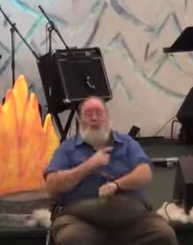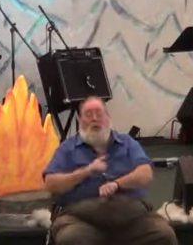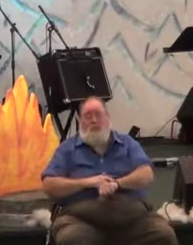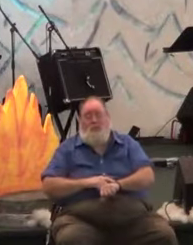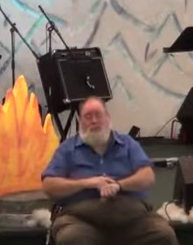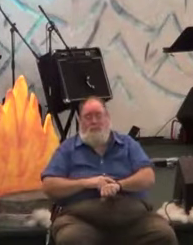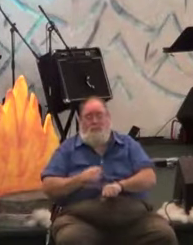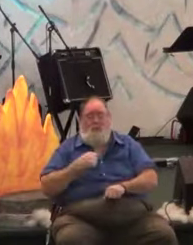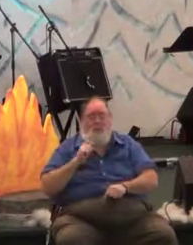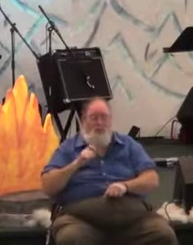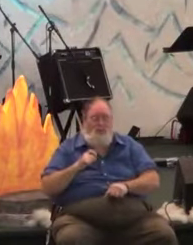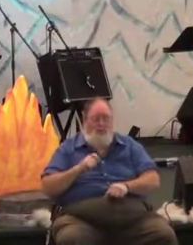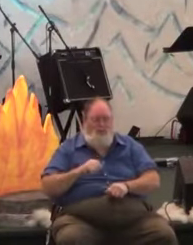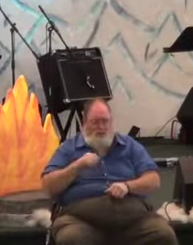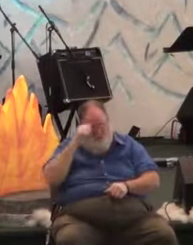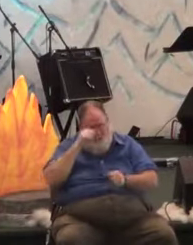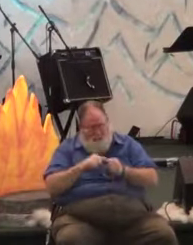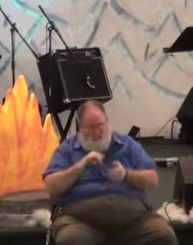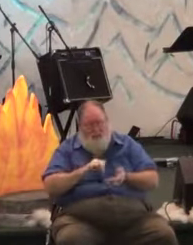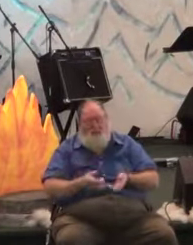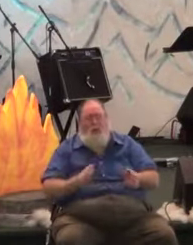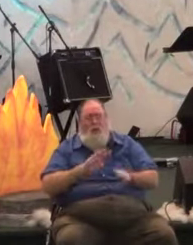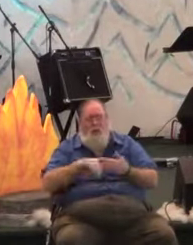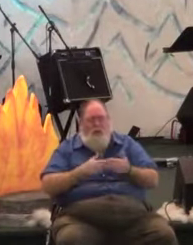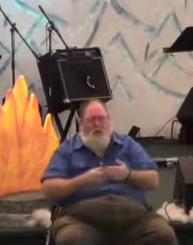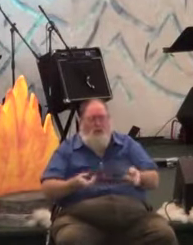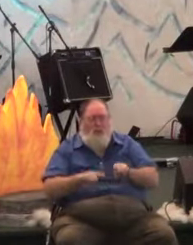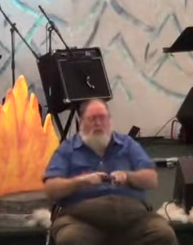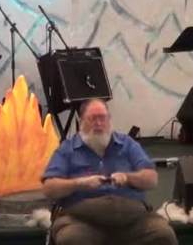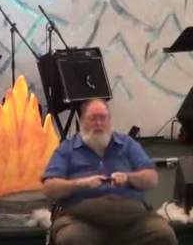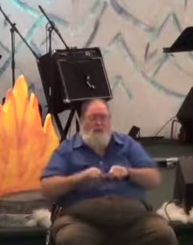about all that happened and went on there.